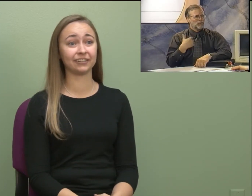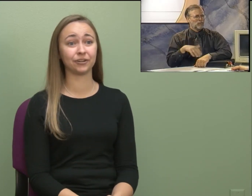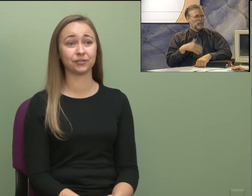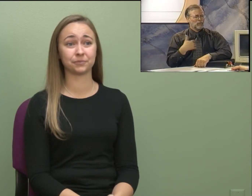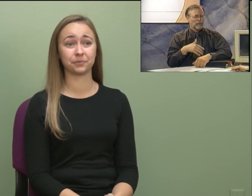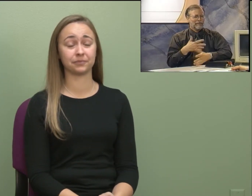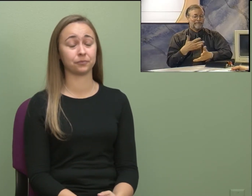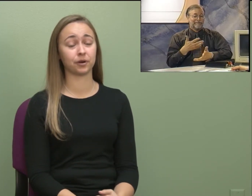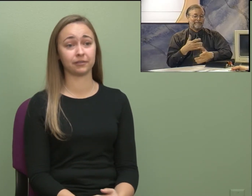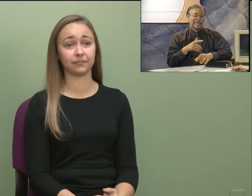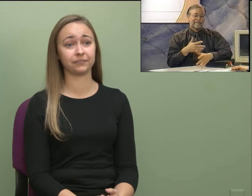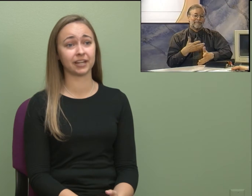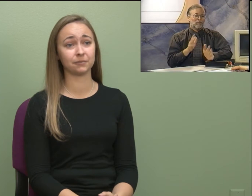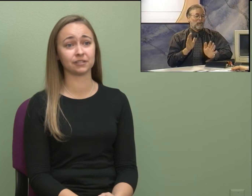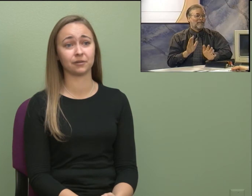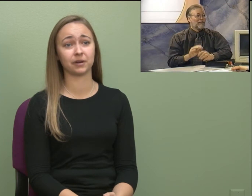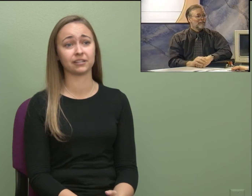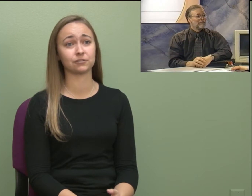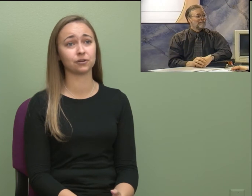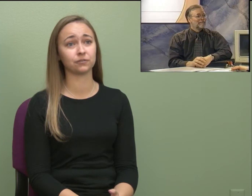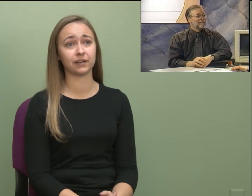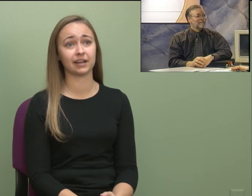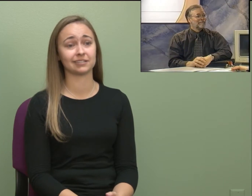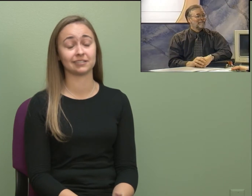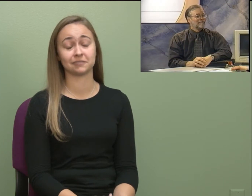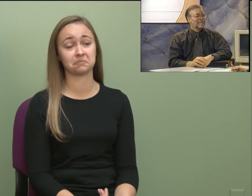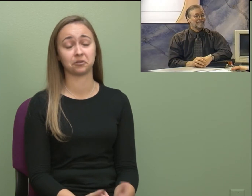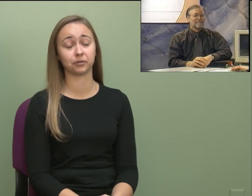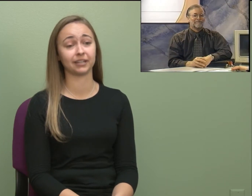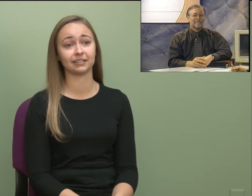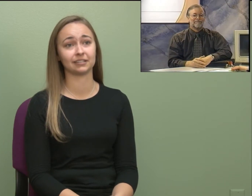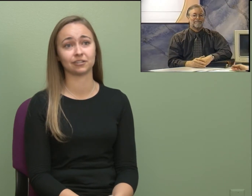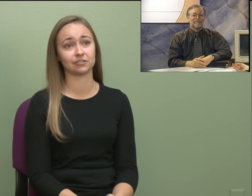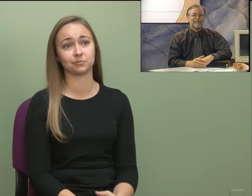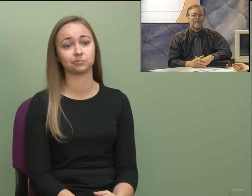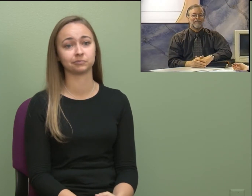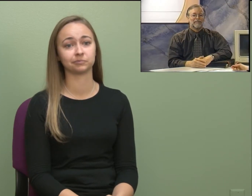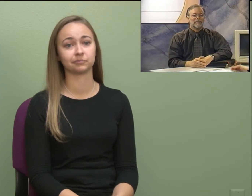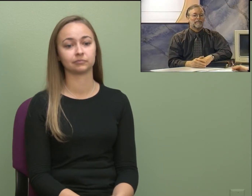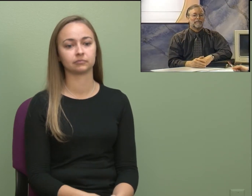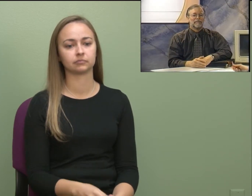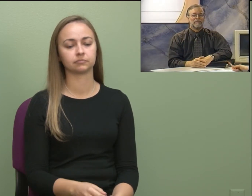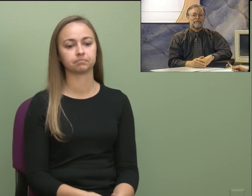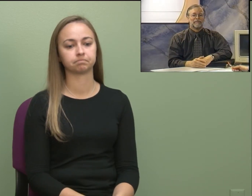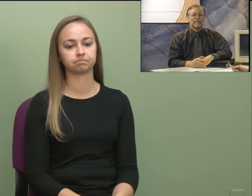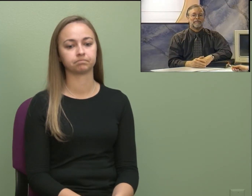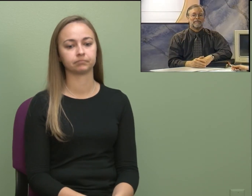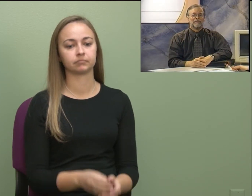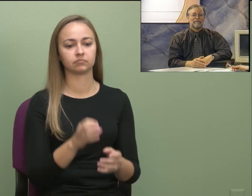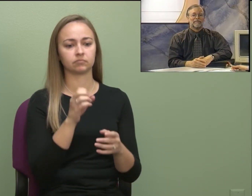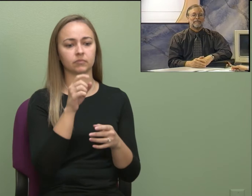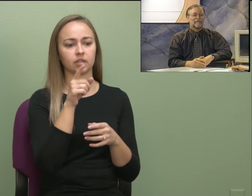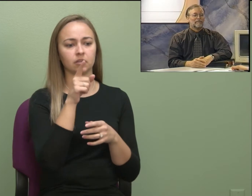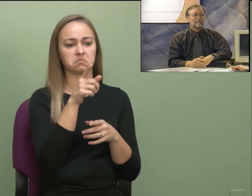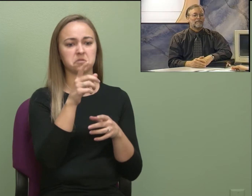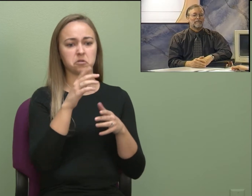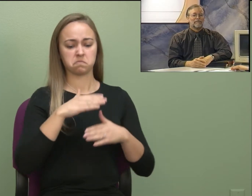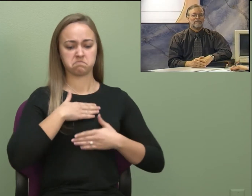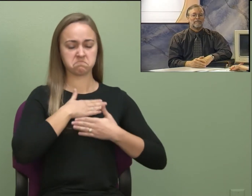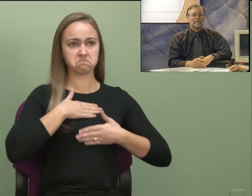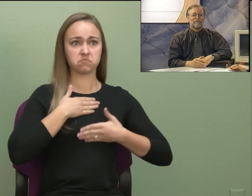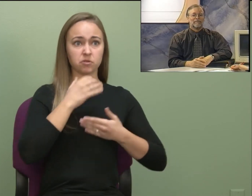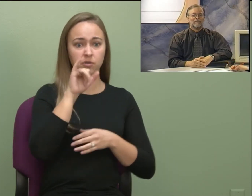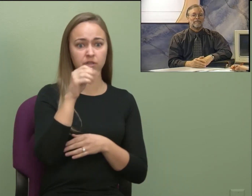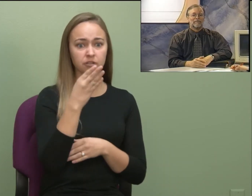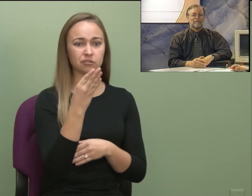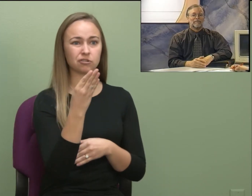Yeah, I know. The time has gone by so fast. It's great. It's awesome. So, how are you enjoying your job of